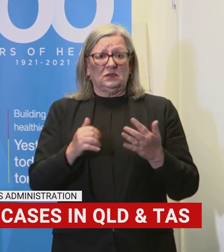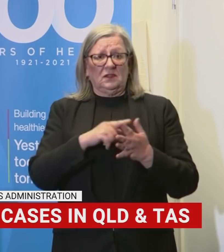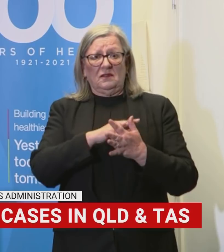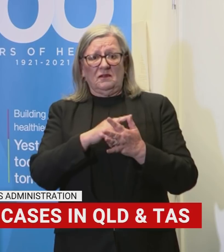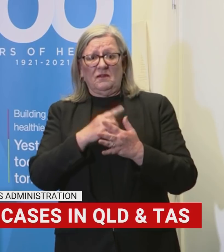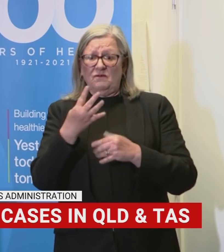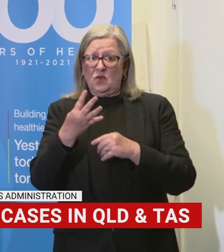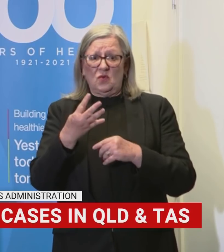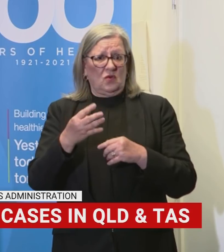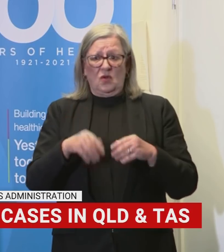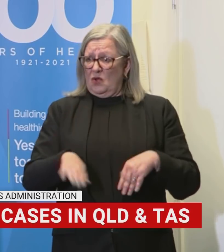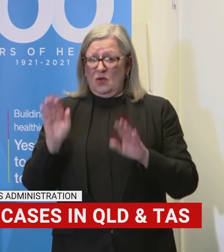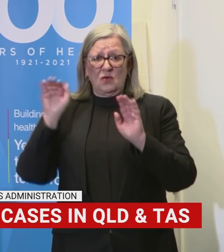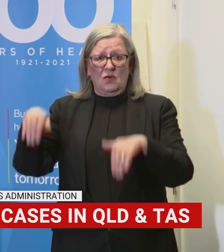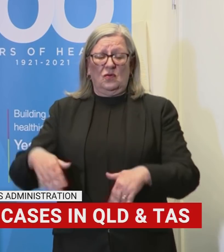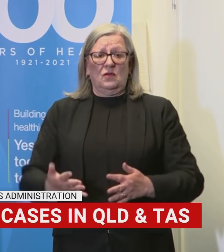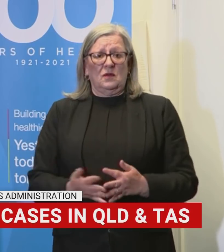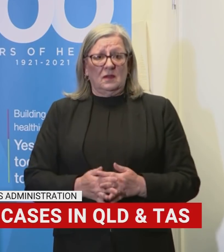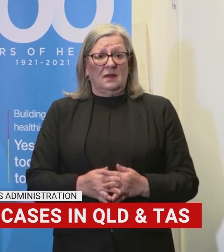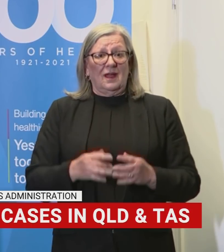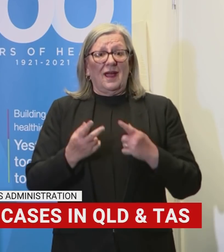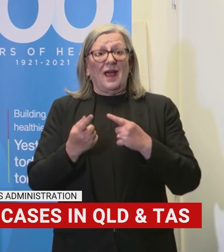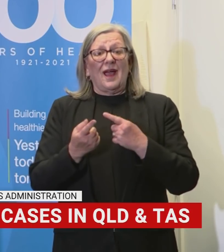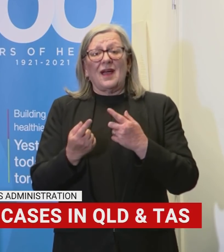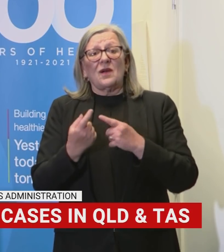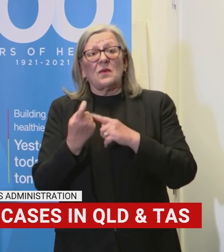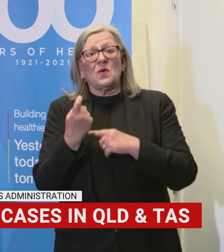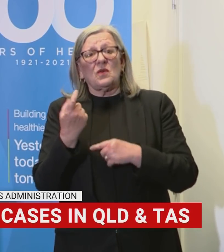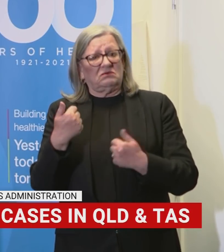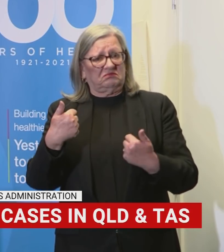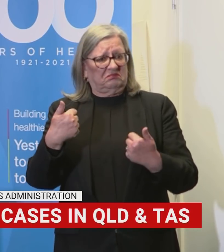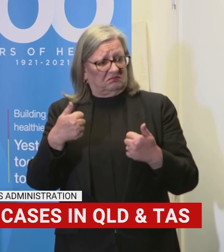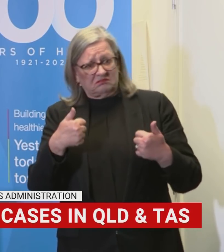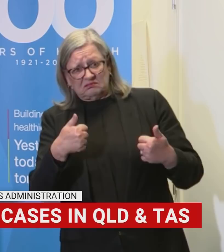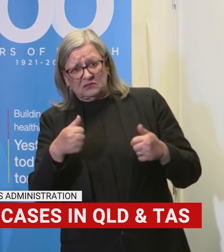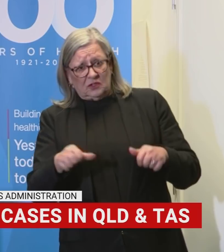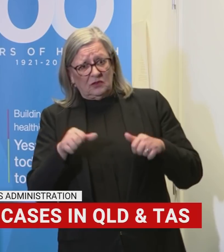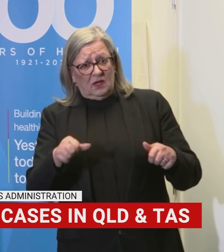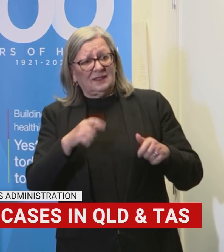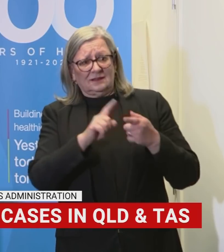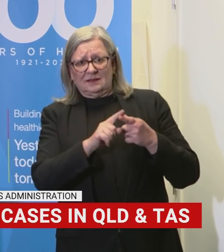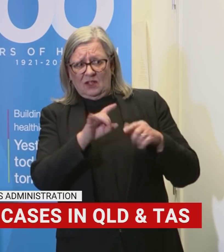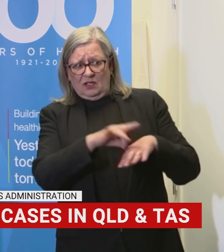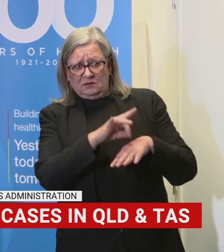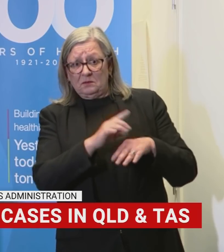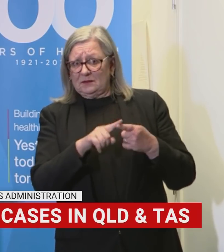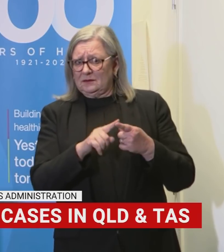other person is doing quite well in hospital. So we're really excited with that news that only came through